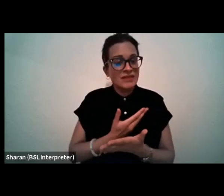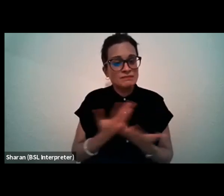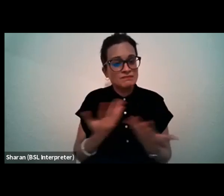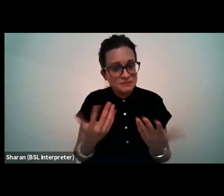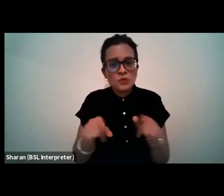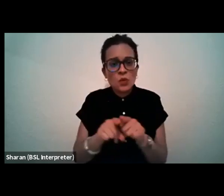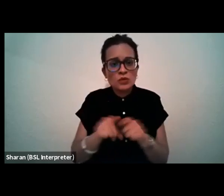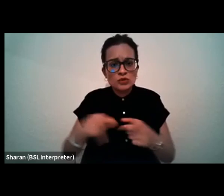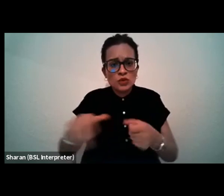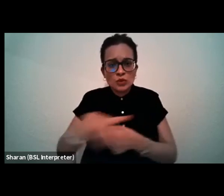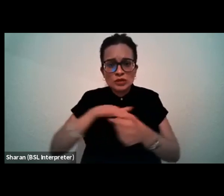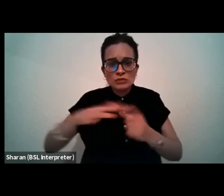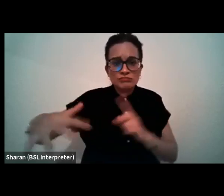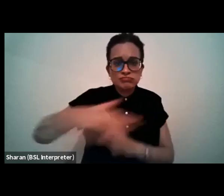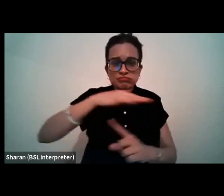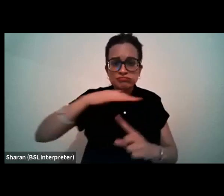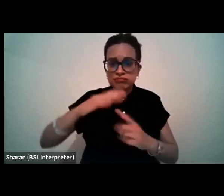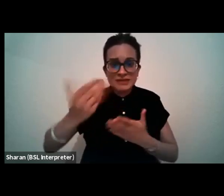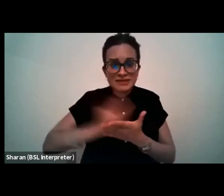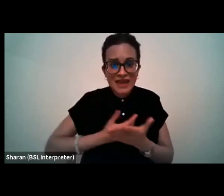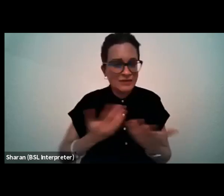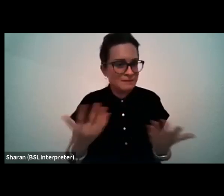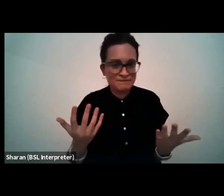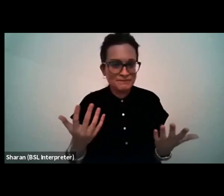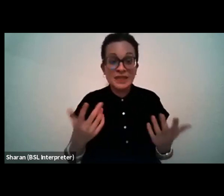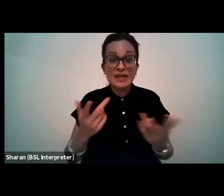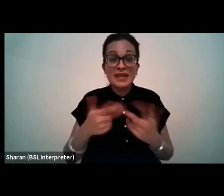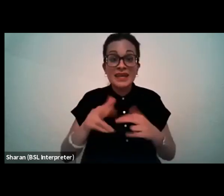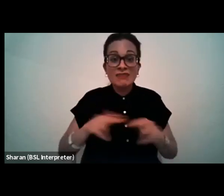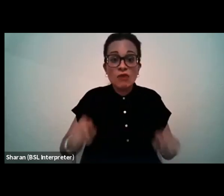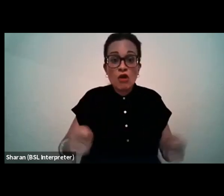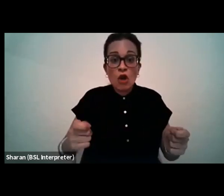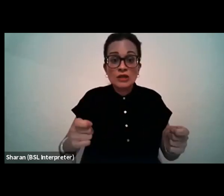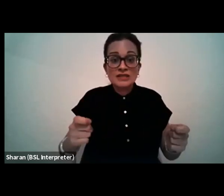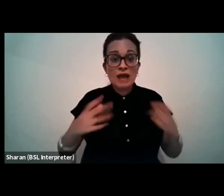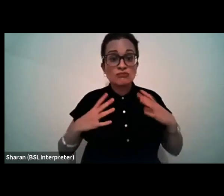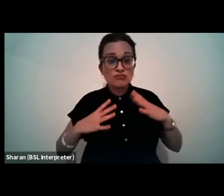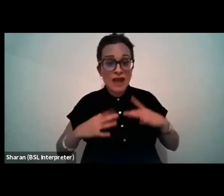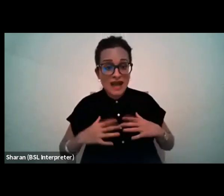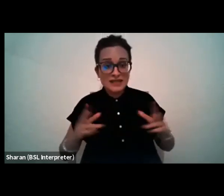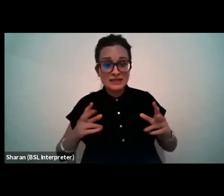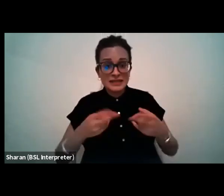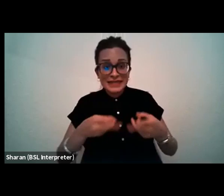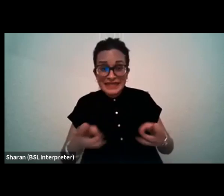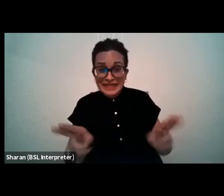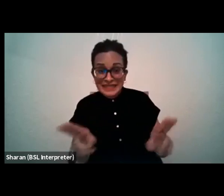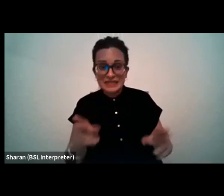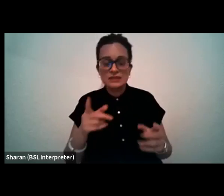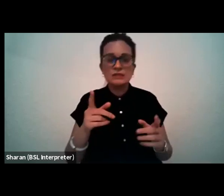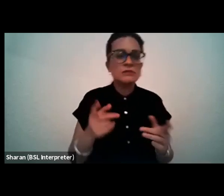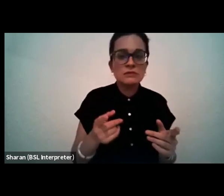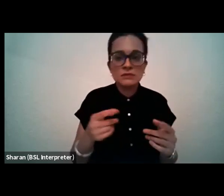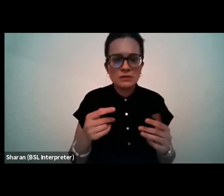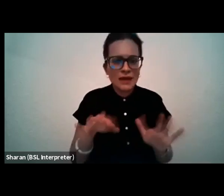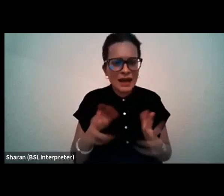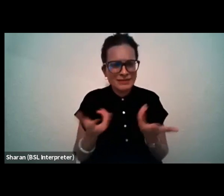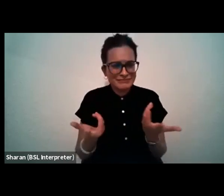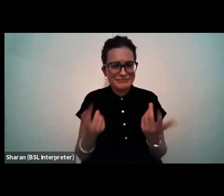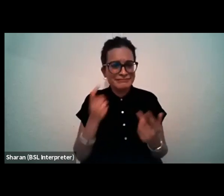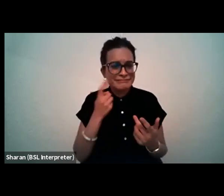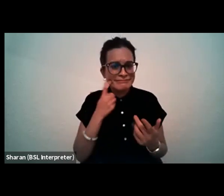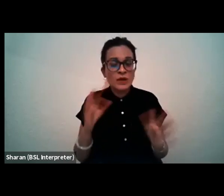And the easing the lockdown is pushing them into this further. Now, you judge any country by how it treats its